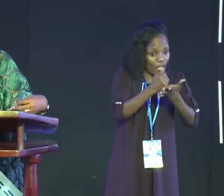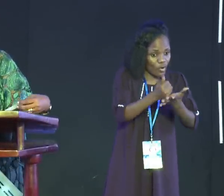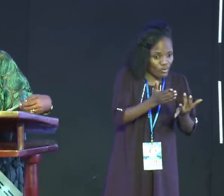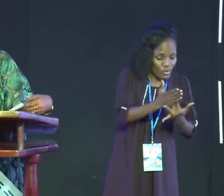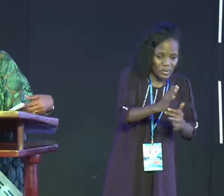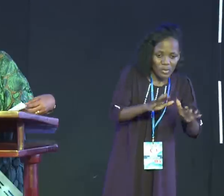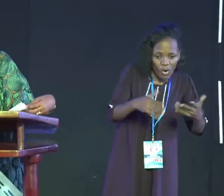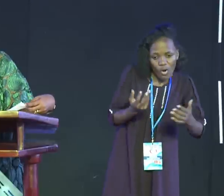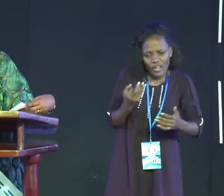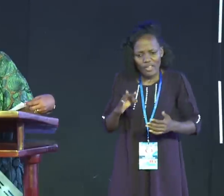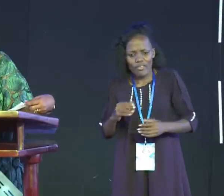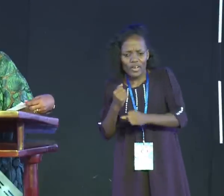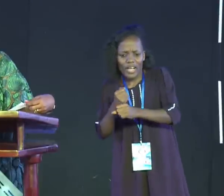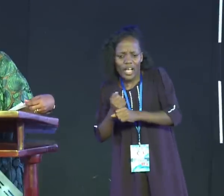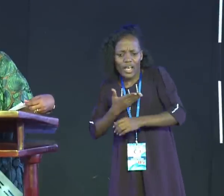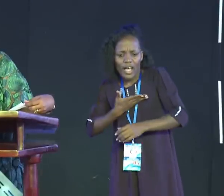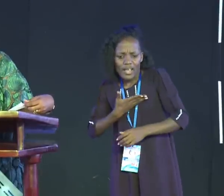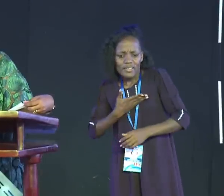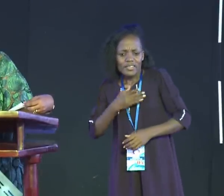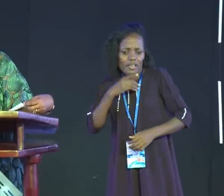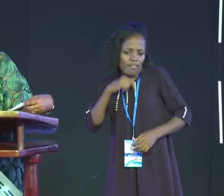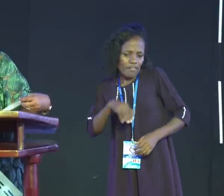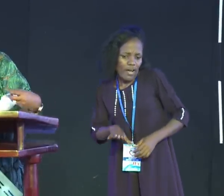their wife, that one can shield them.